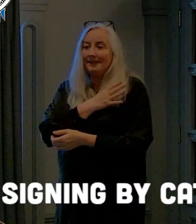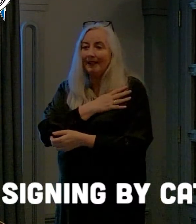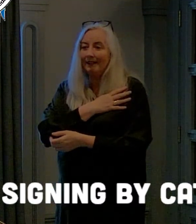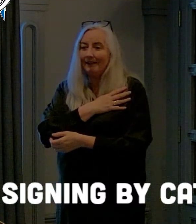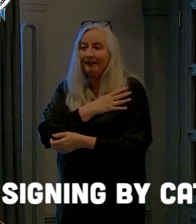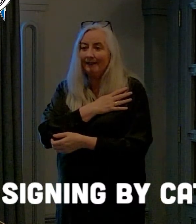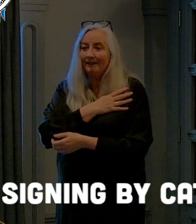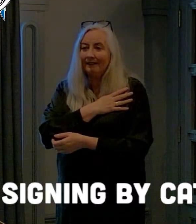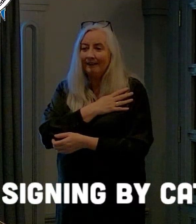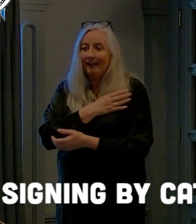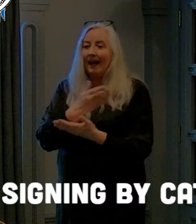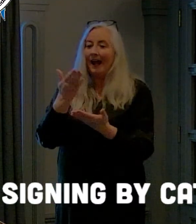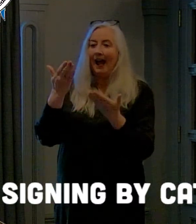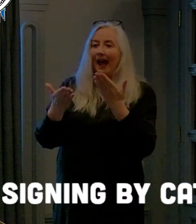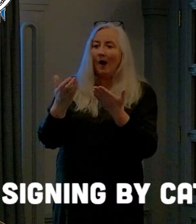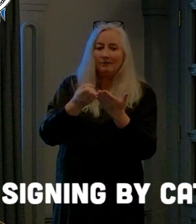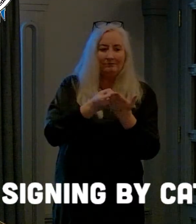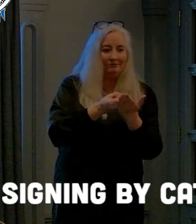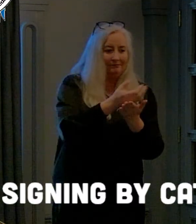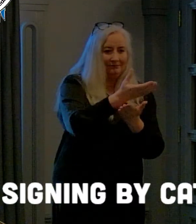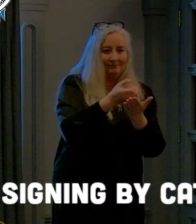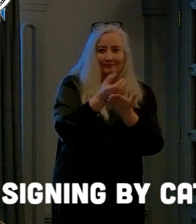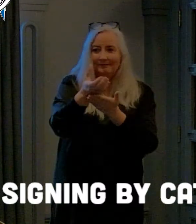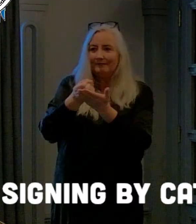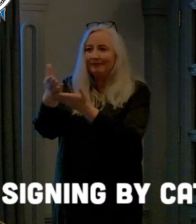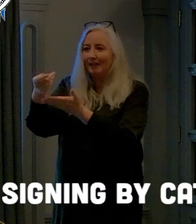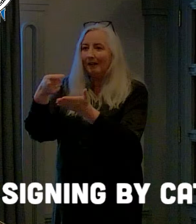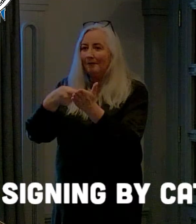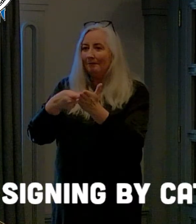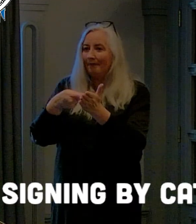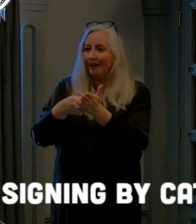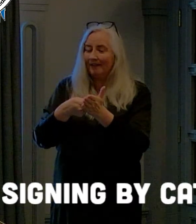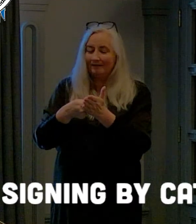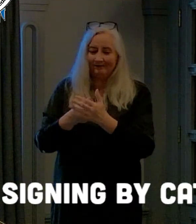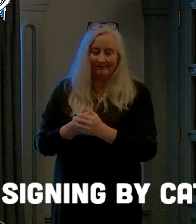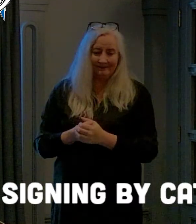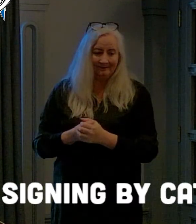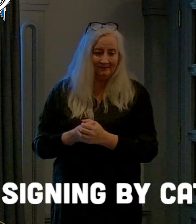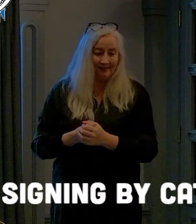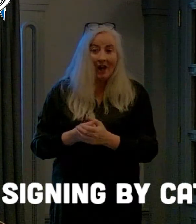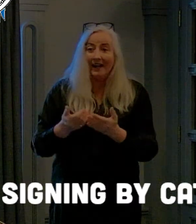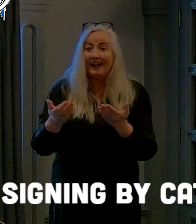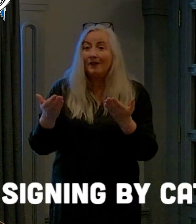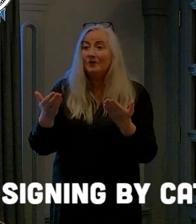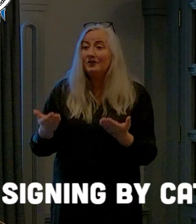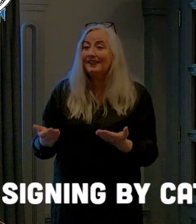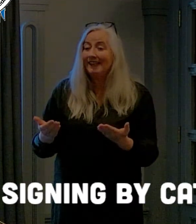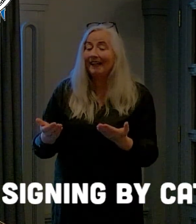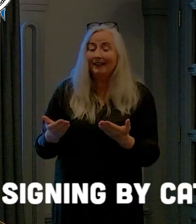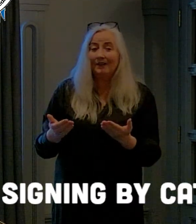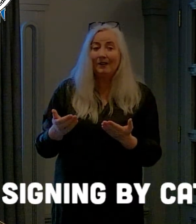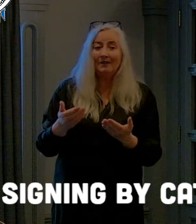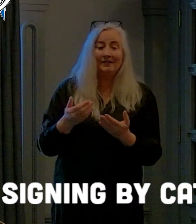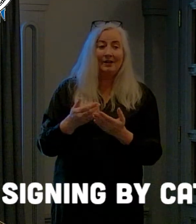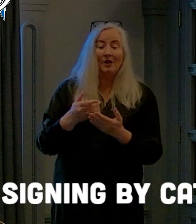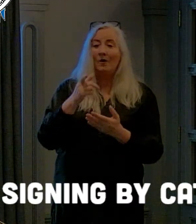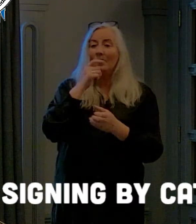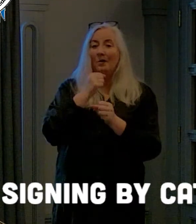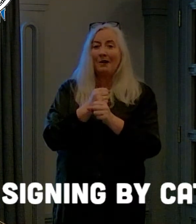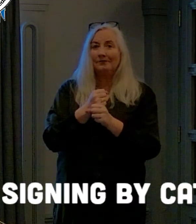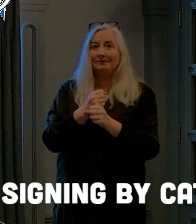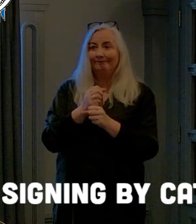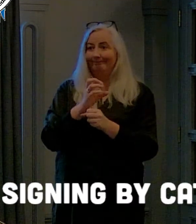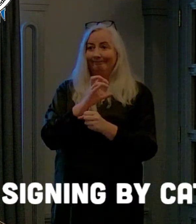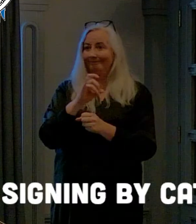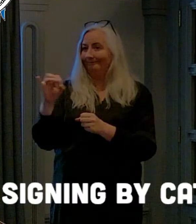how SICAP funding gets done and things like that. So, and even today we talked about, we got a report from Healthy Kerry.